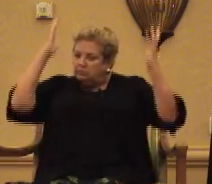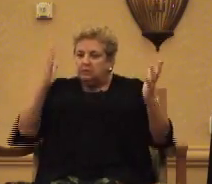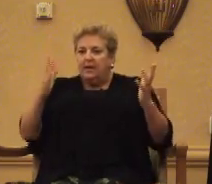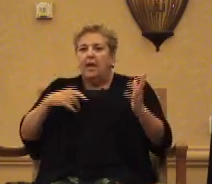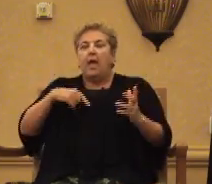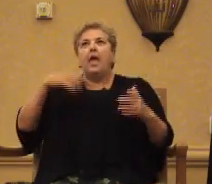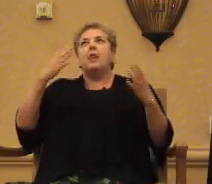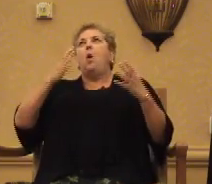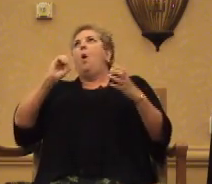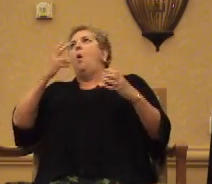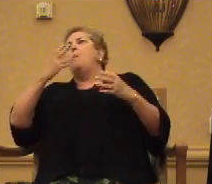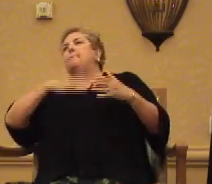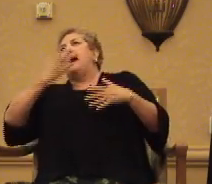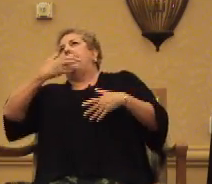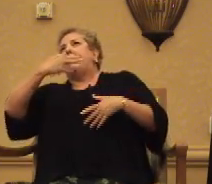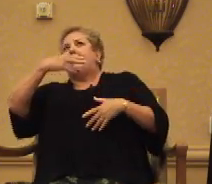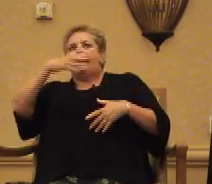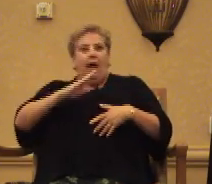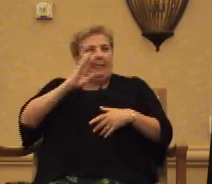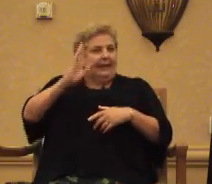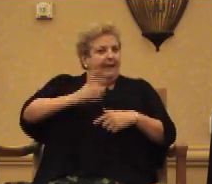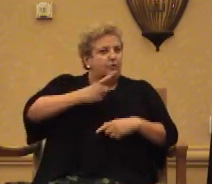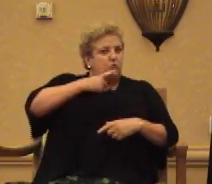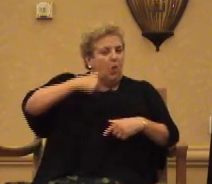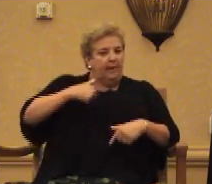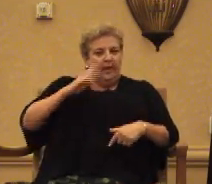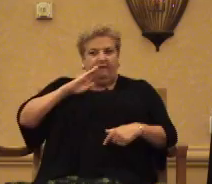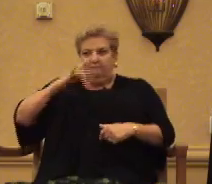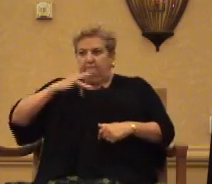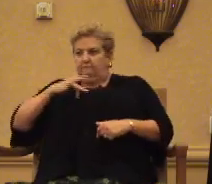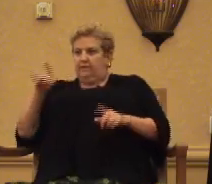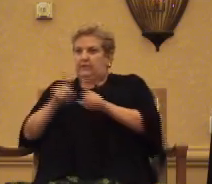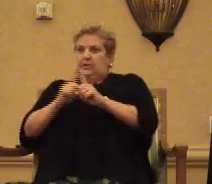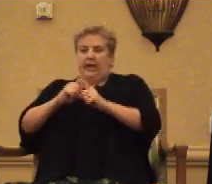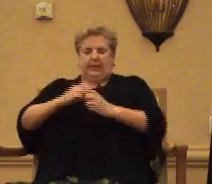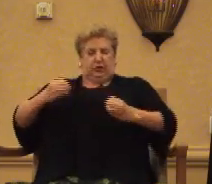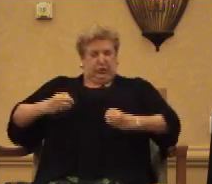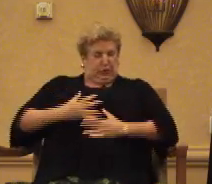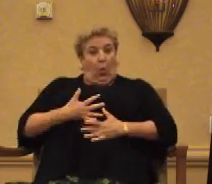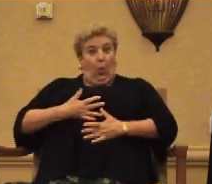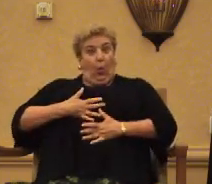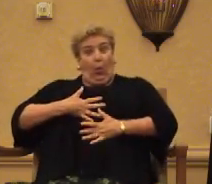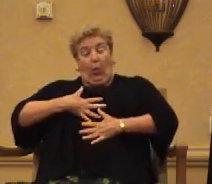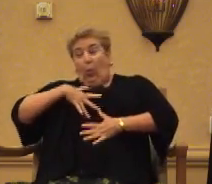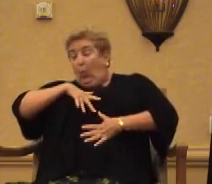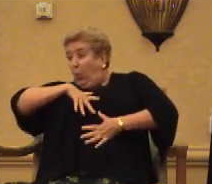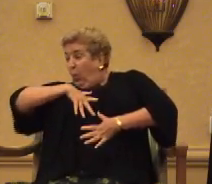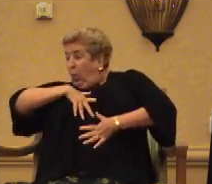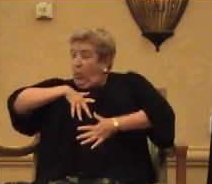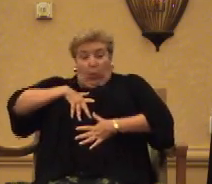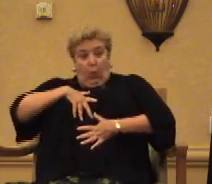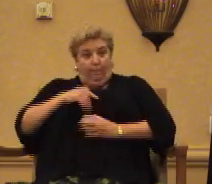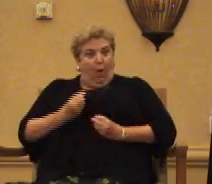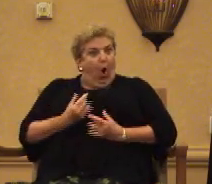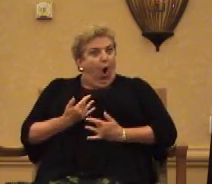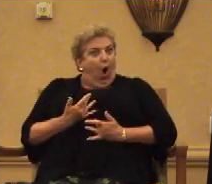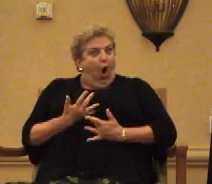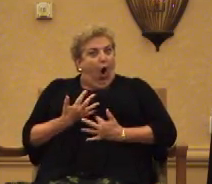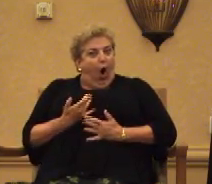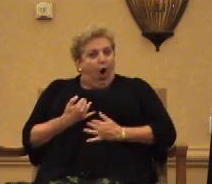my God, and they never told me that it just feels like it's burning your insides out. And somehow, I